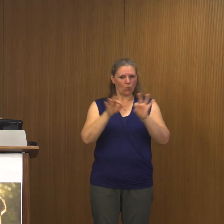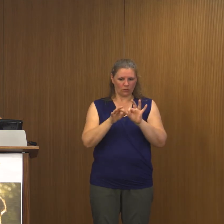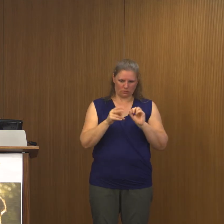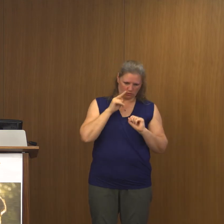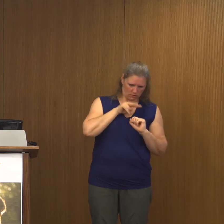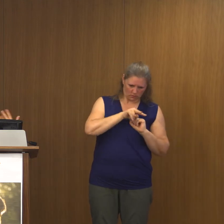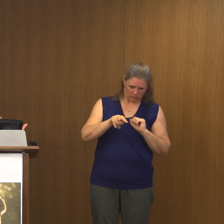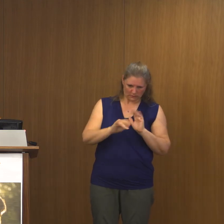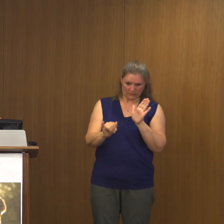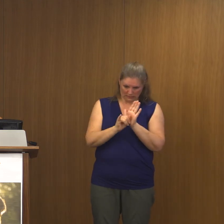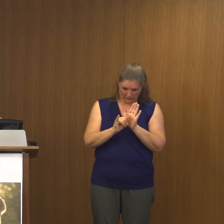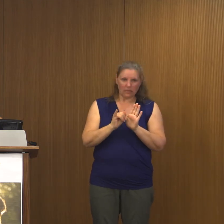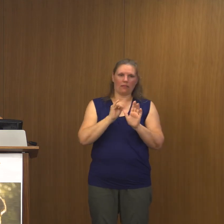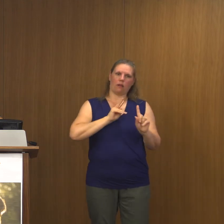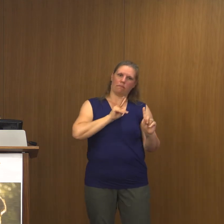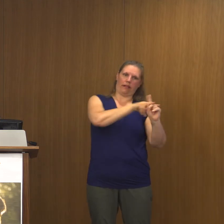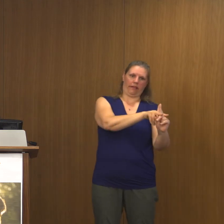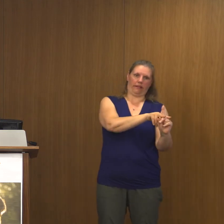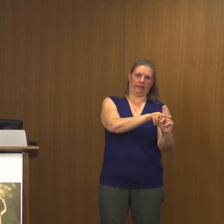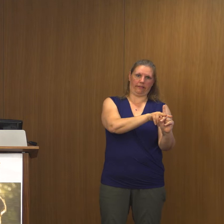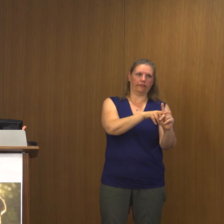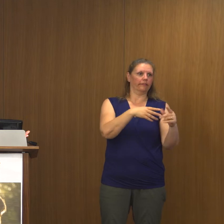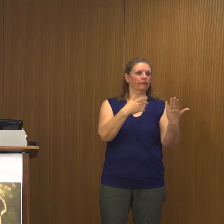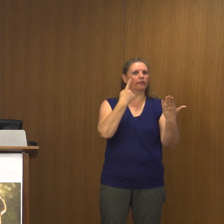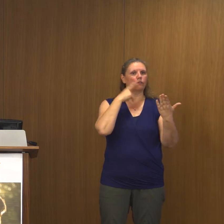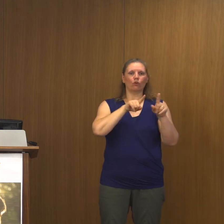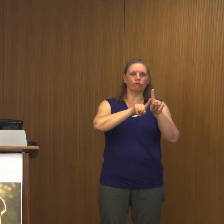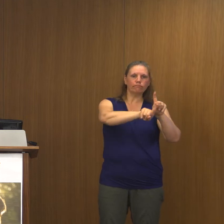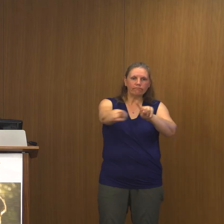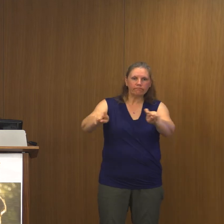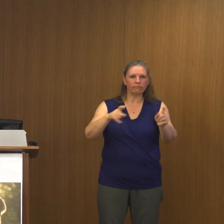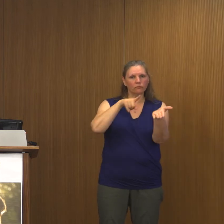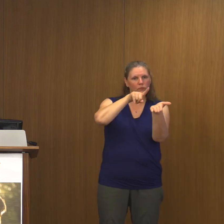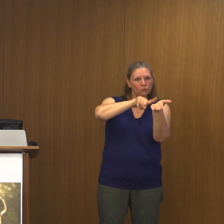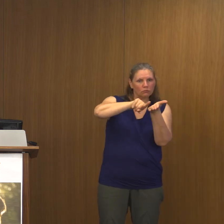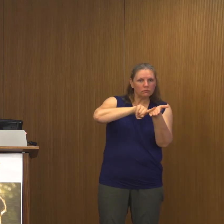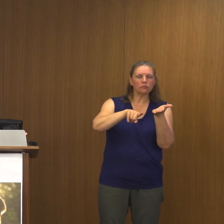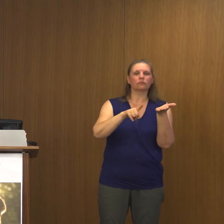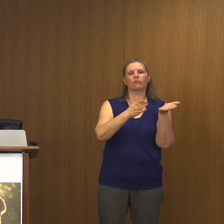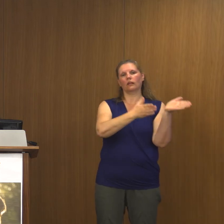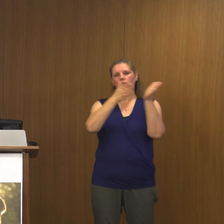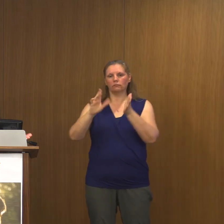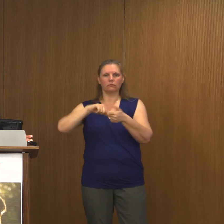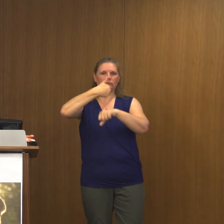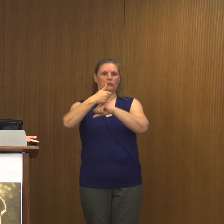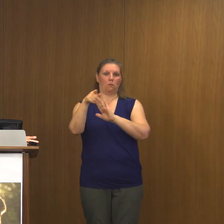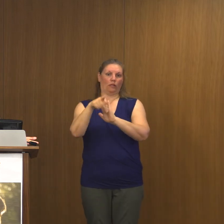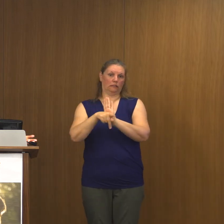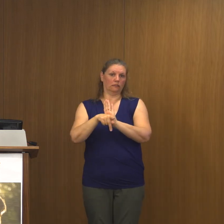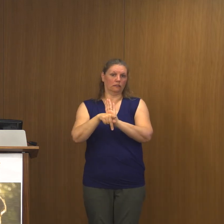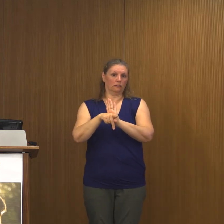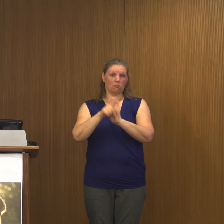services, into new research questions, into policies, into different directions that we have to take to